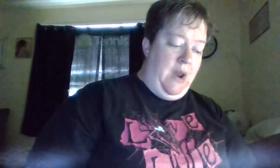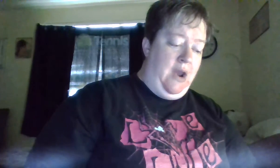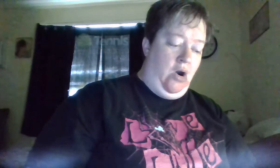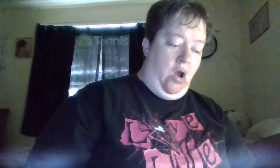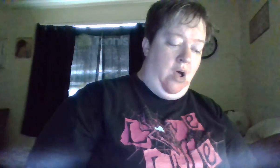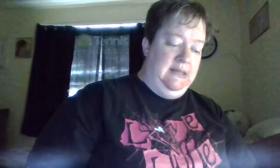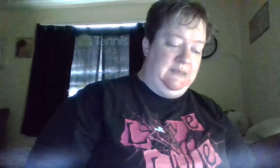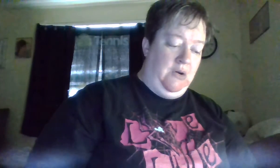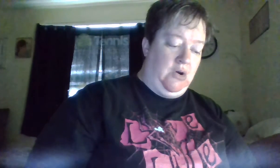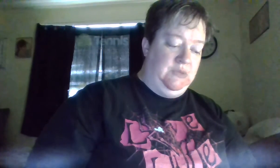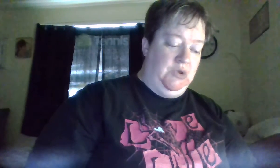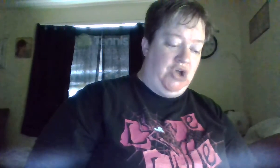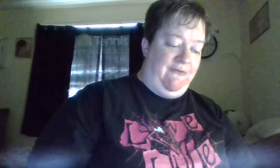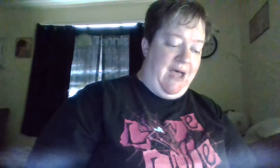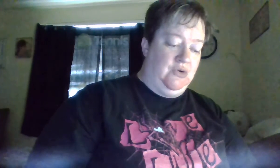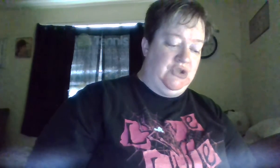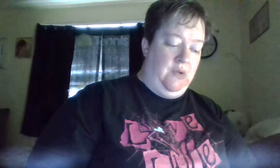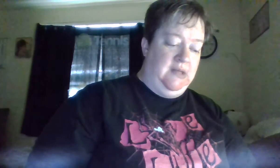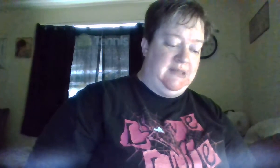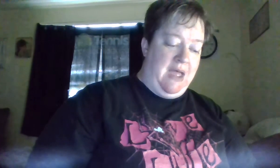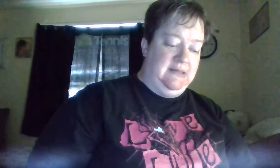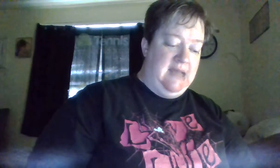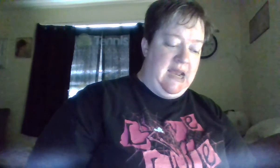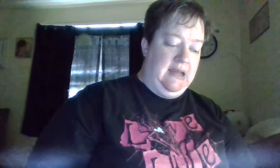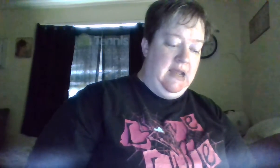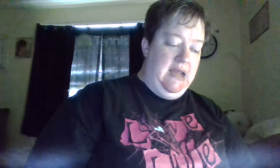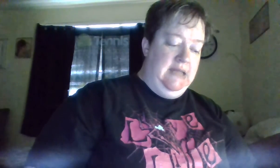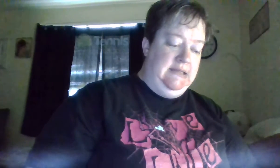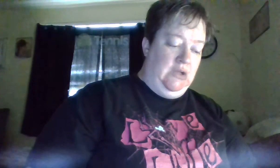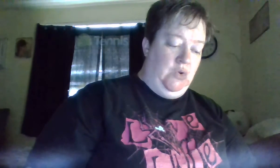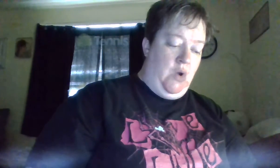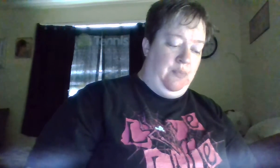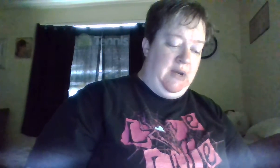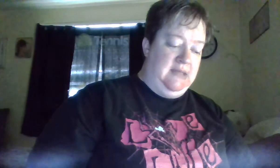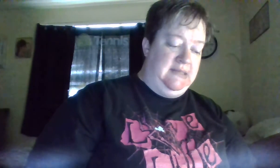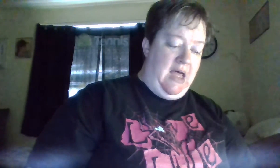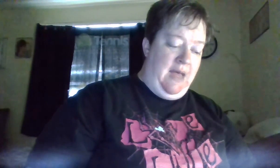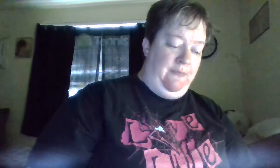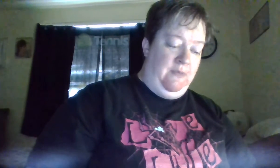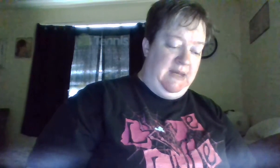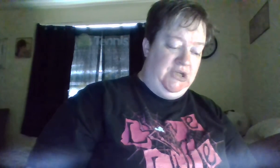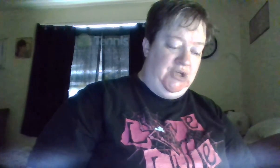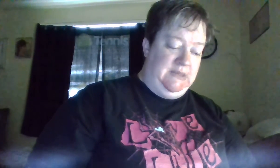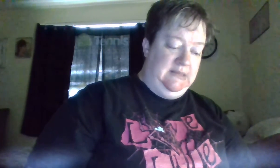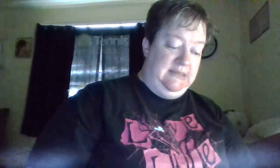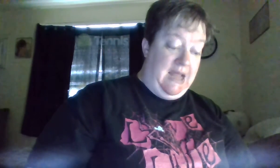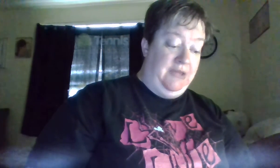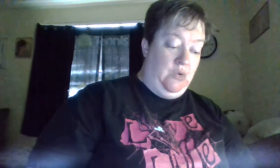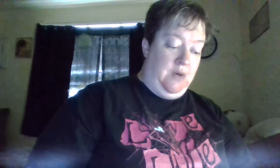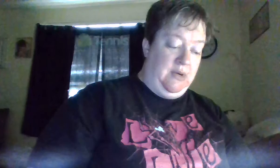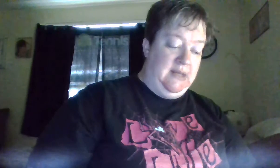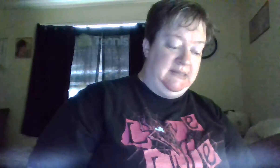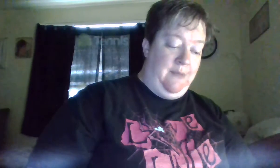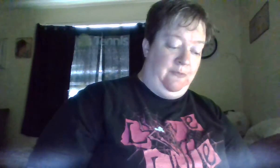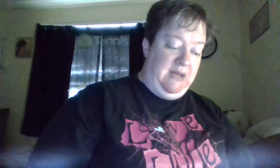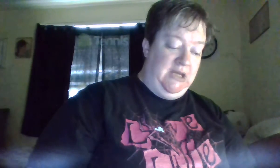Where are all his miracles which our fathers told us about, saying, 'Did the Lord bring us up from Egypt? Did not the Lord bring us up from